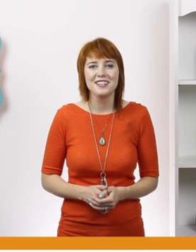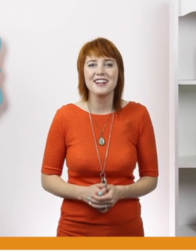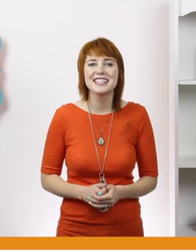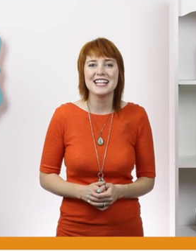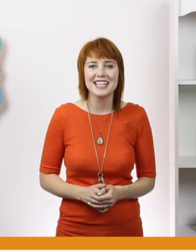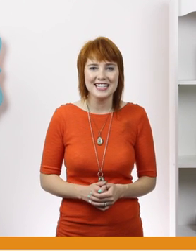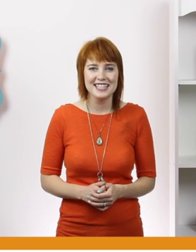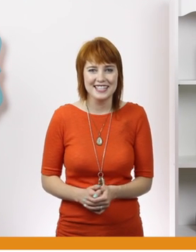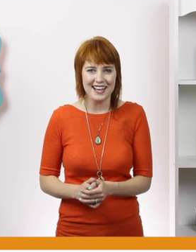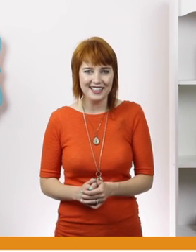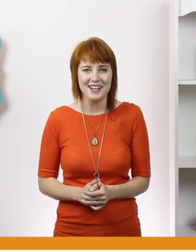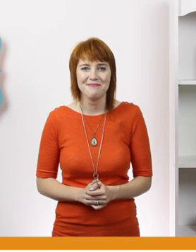NotAnExactScience.com